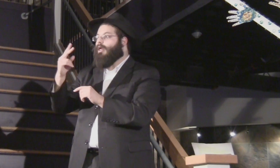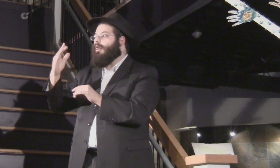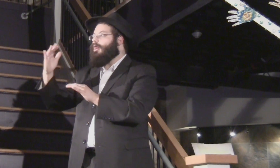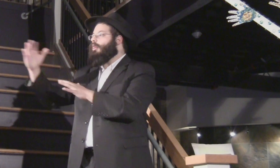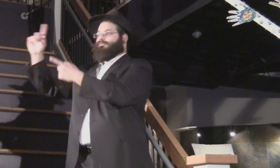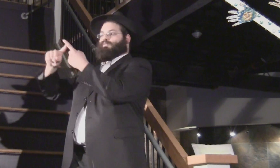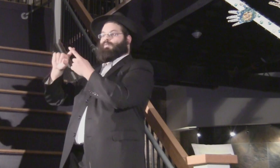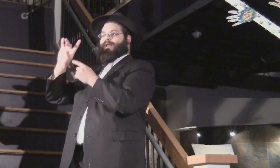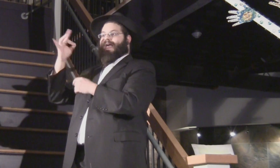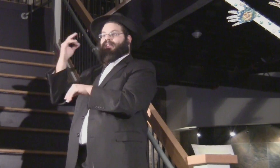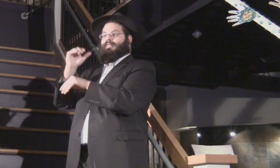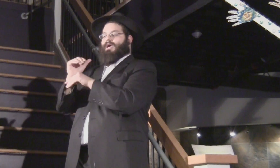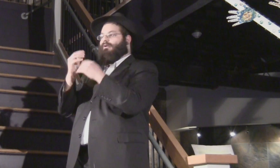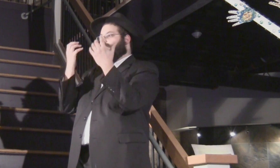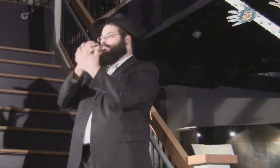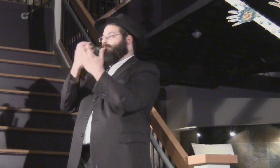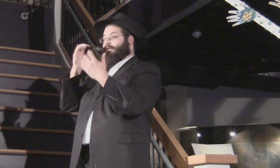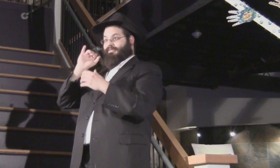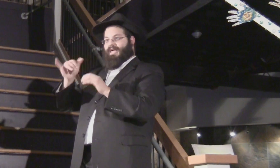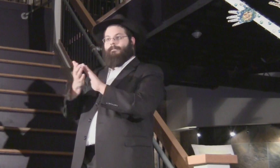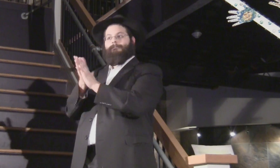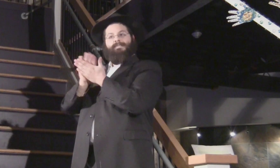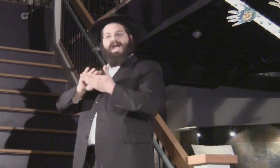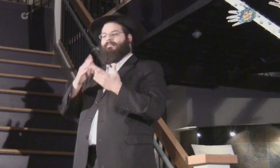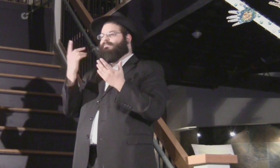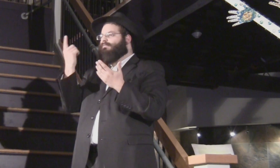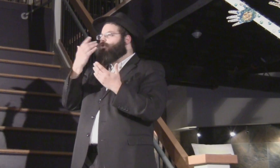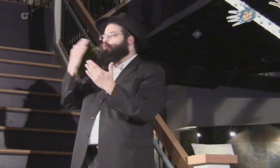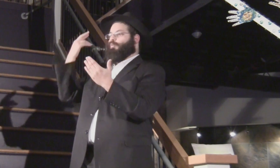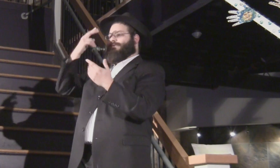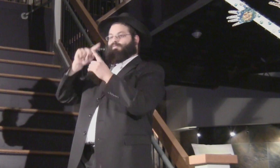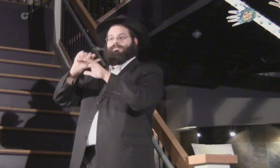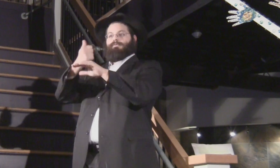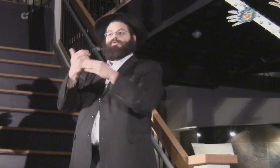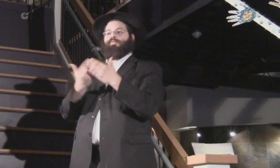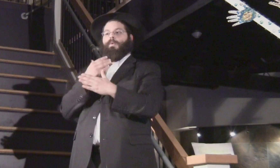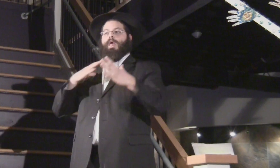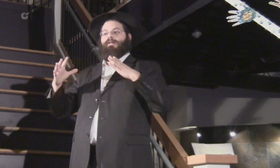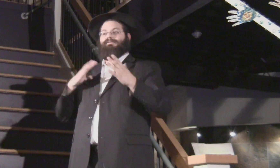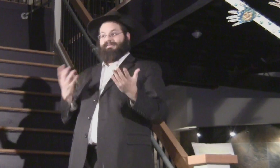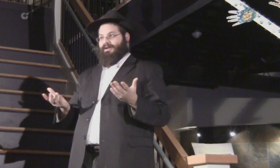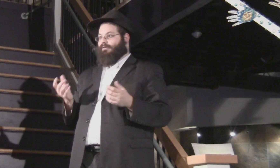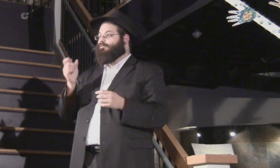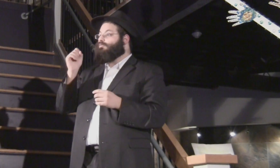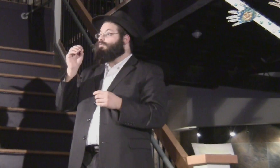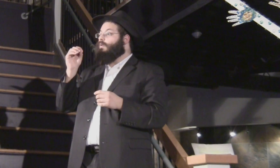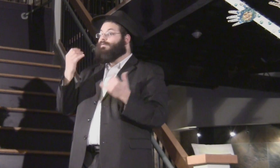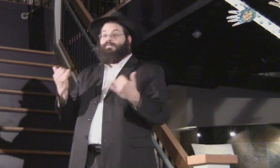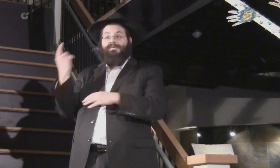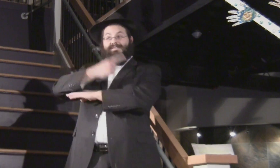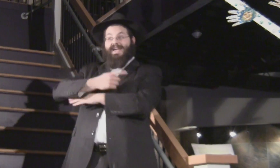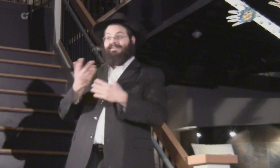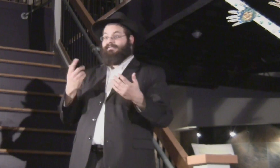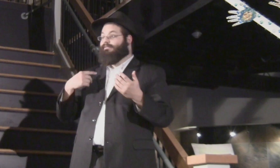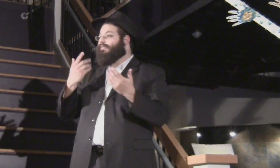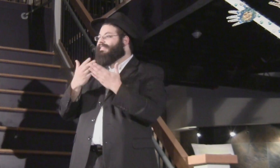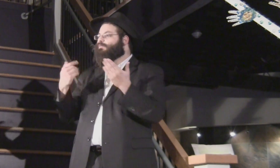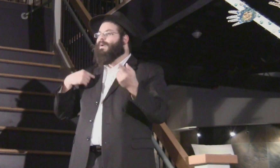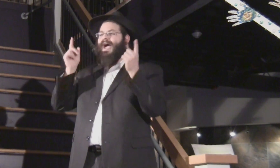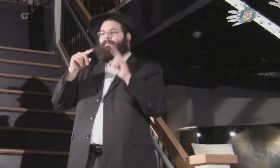8 days, the 2nd, the 3rd, 4th, all the way to the 8th night. And so that's why we have this holiday on the